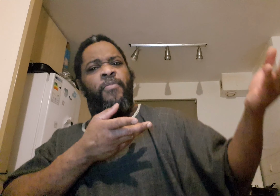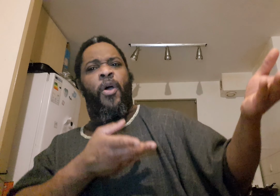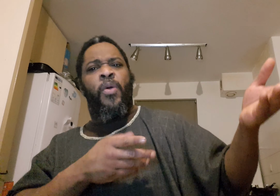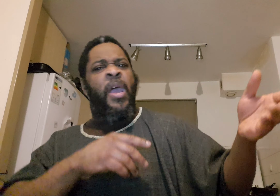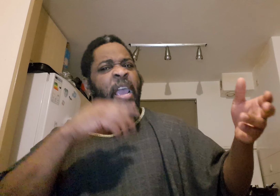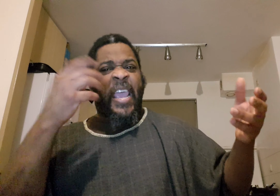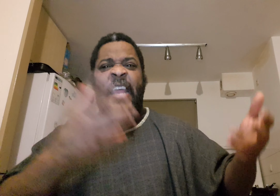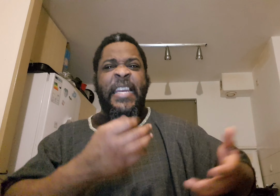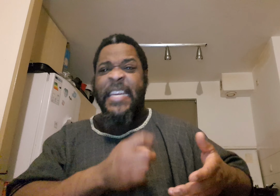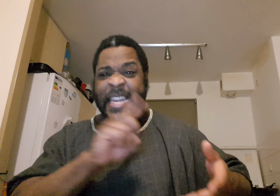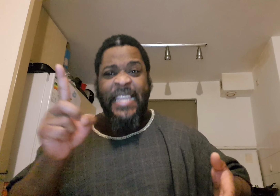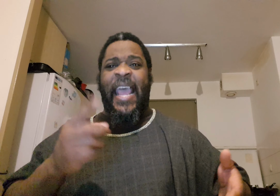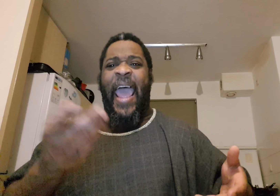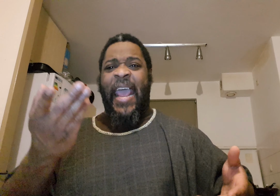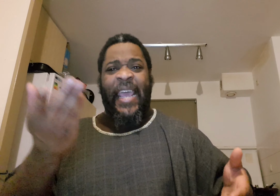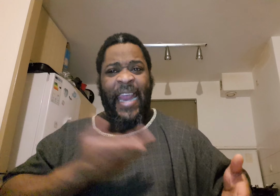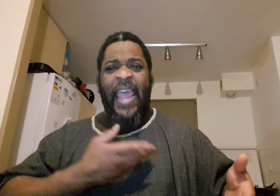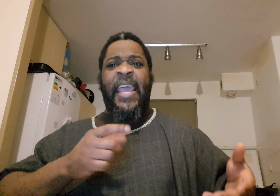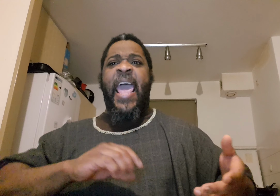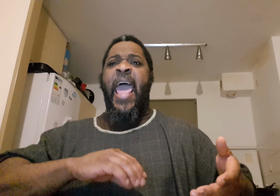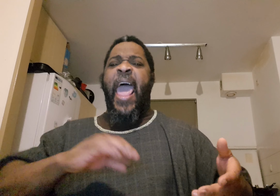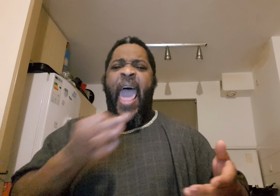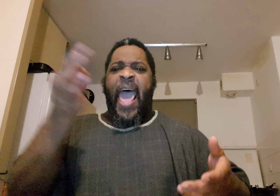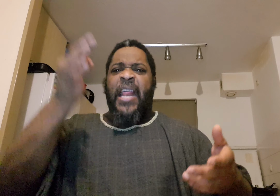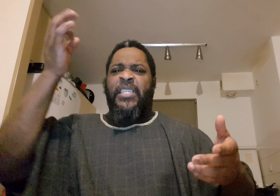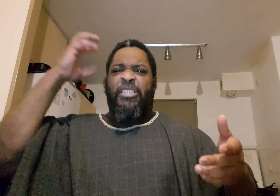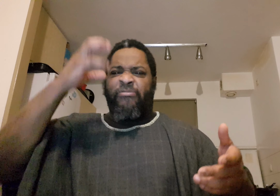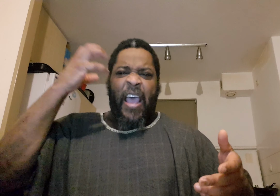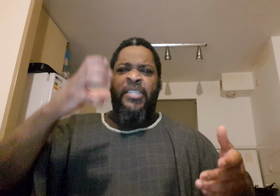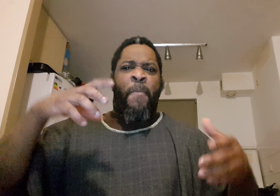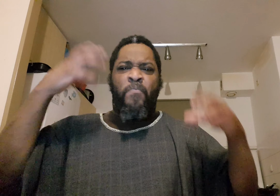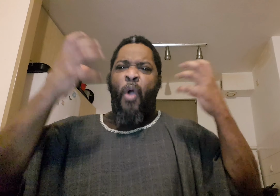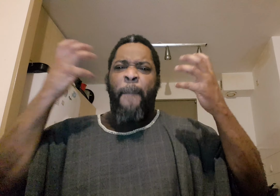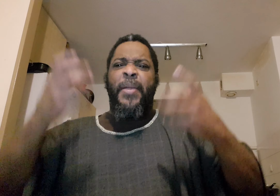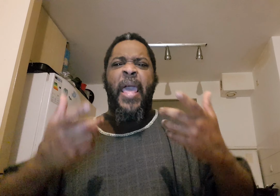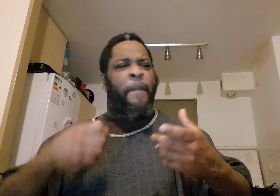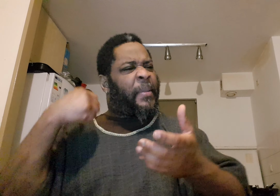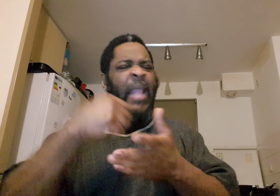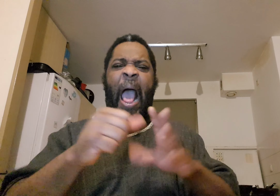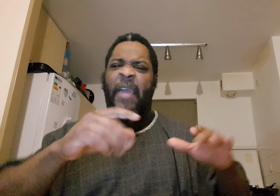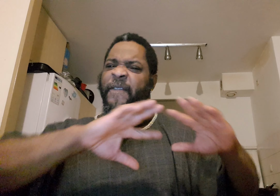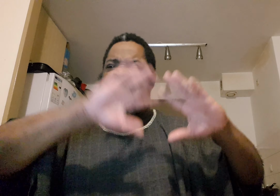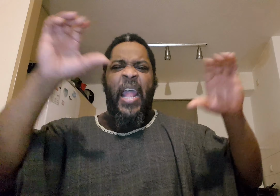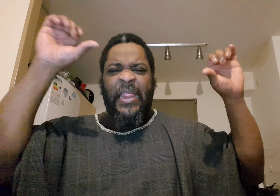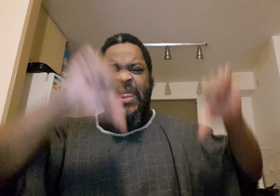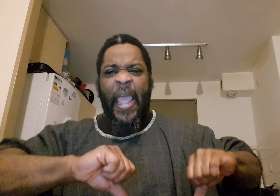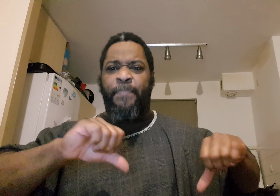how can meet crack extras problem talent and tips